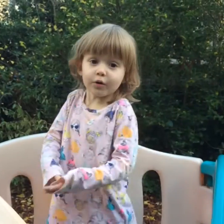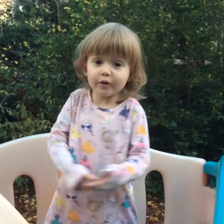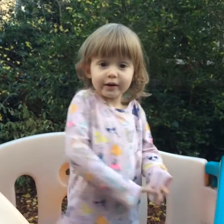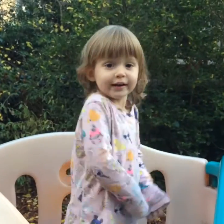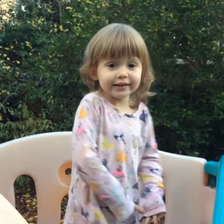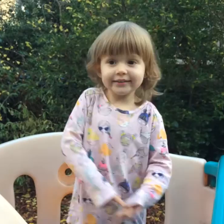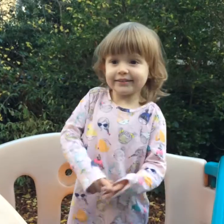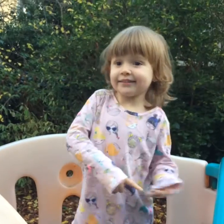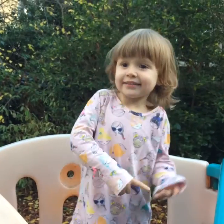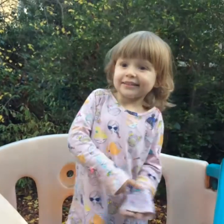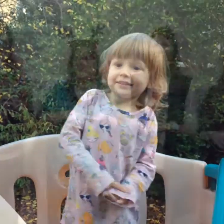Toys.